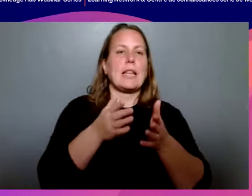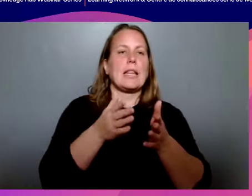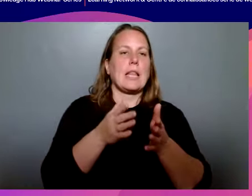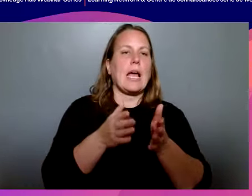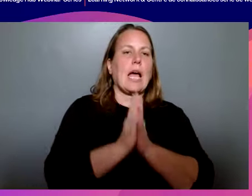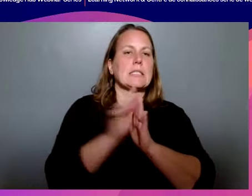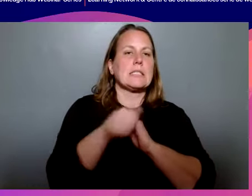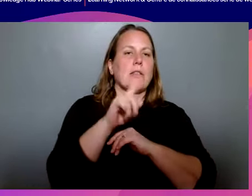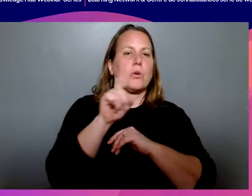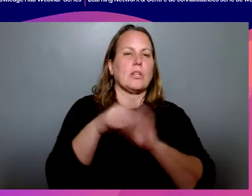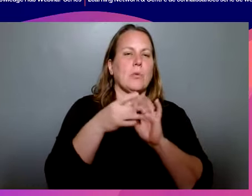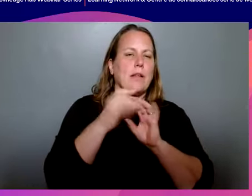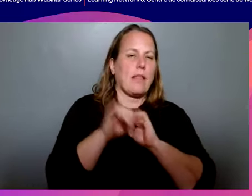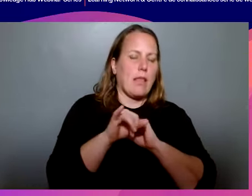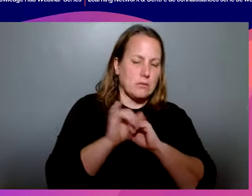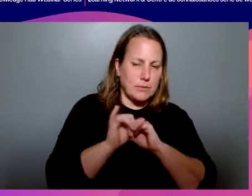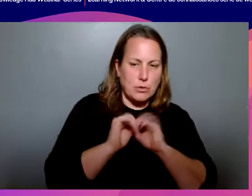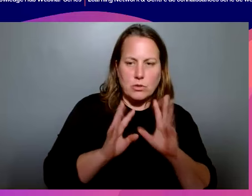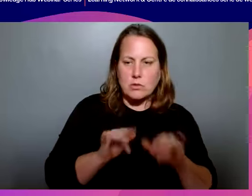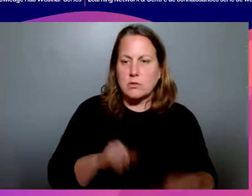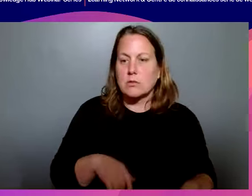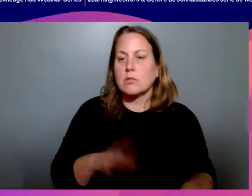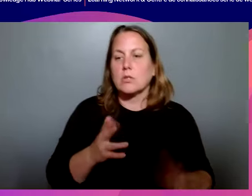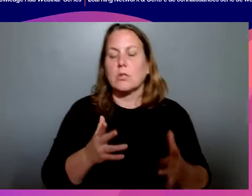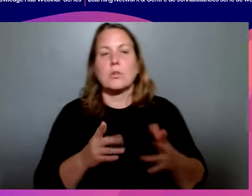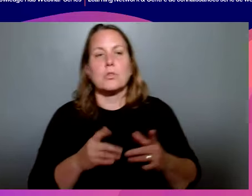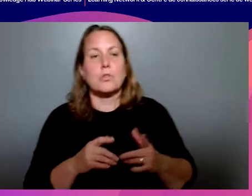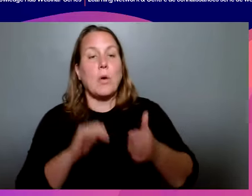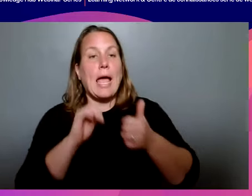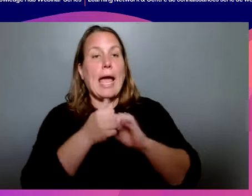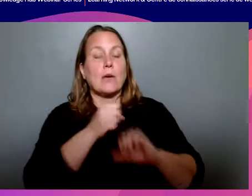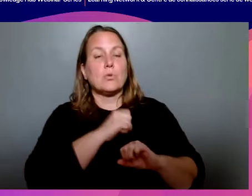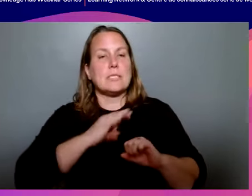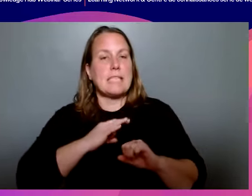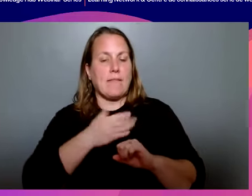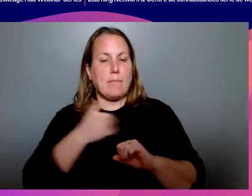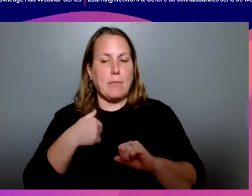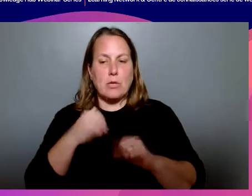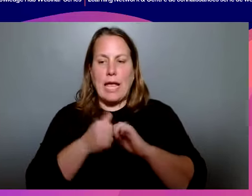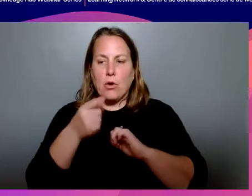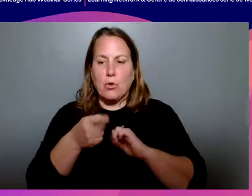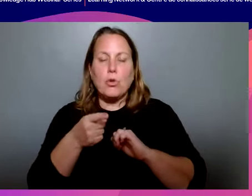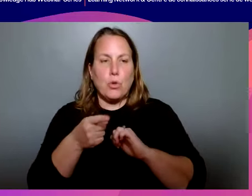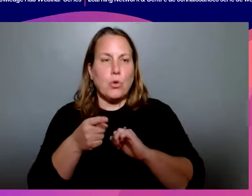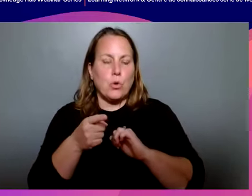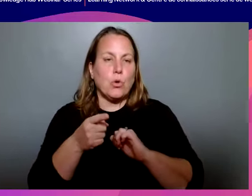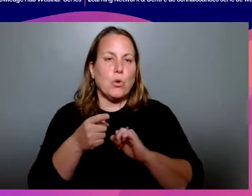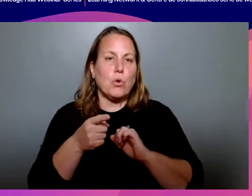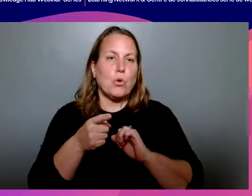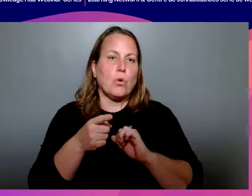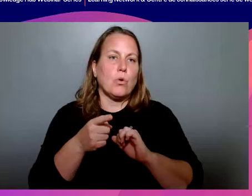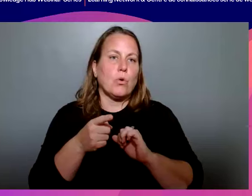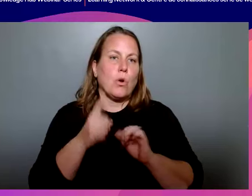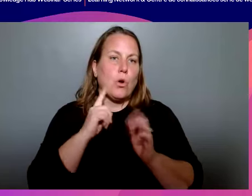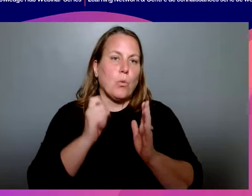question about how do you recommend that staff members bring up the desire to